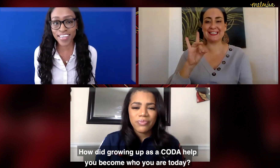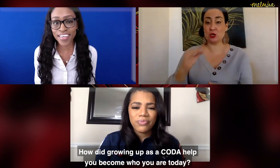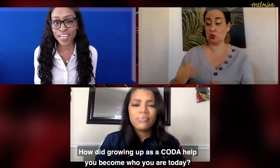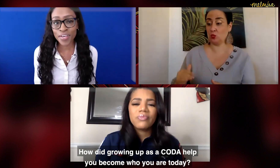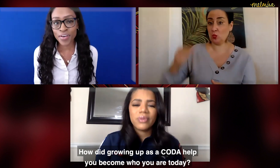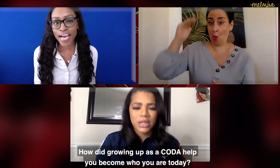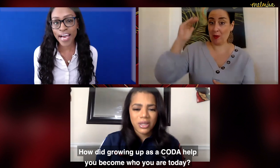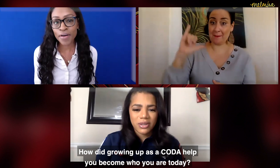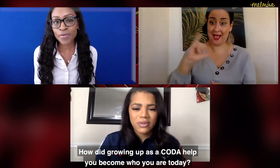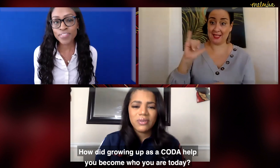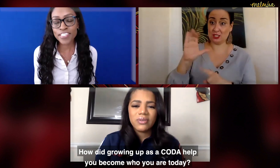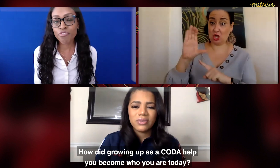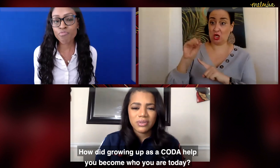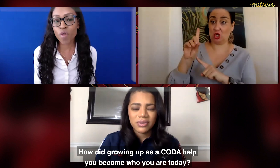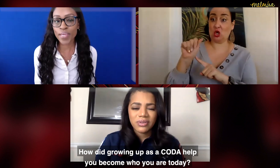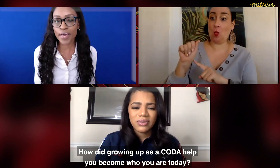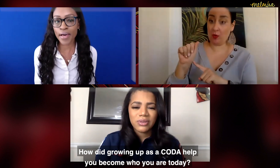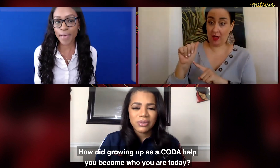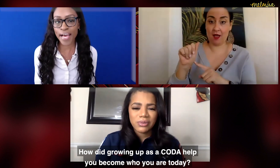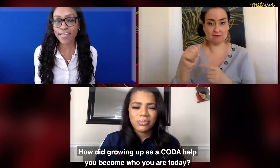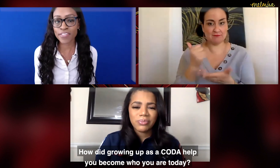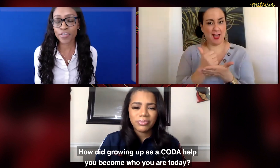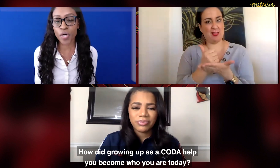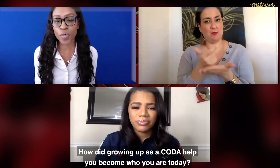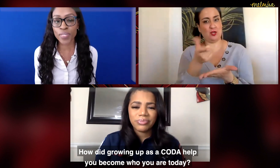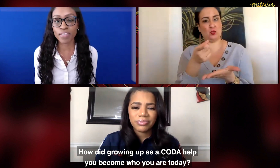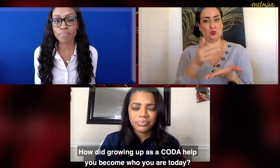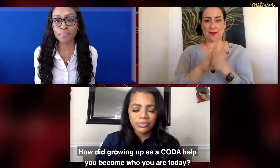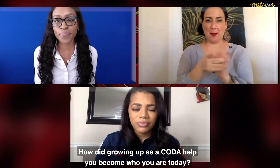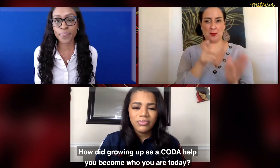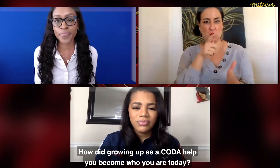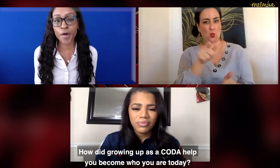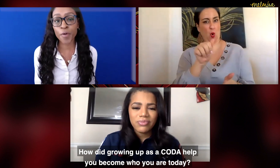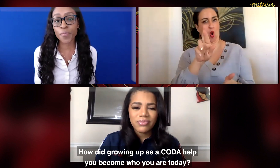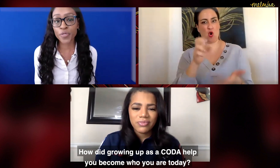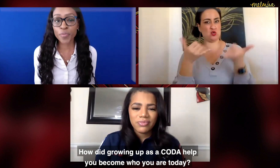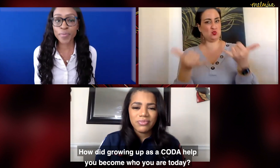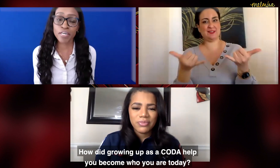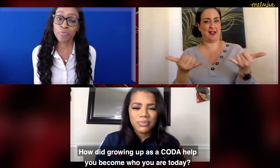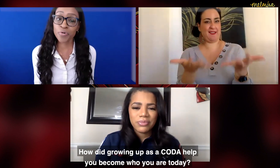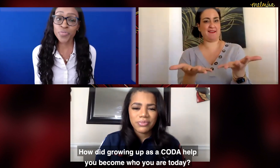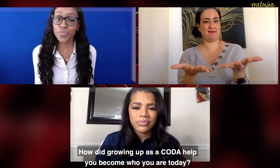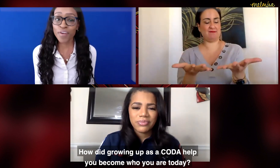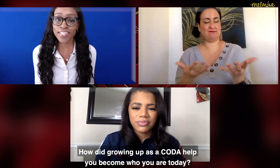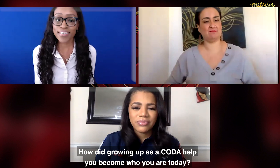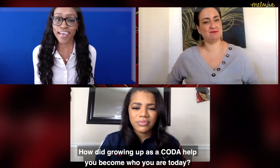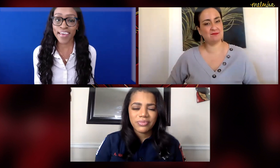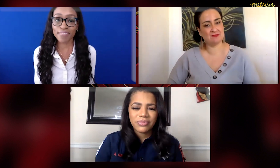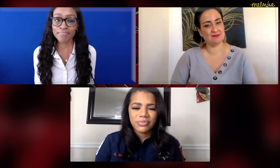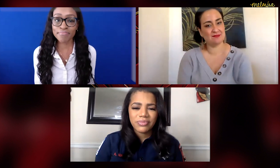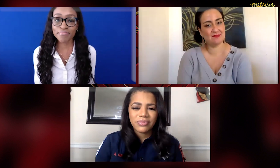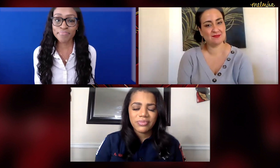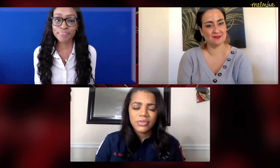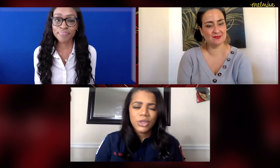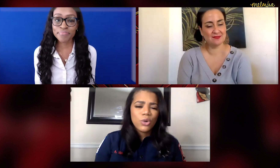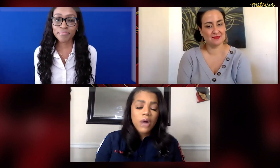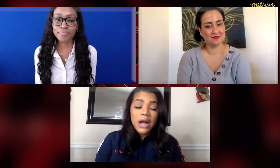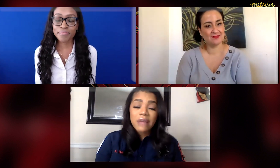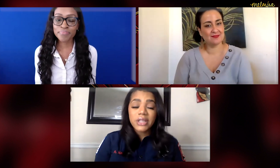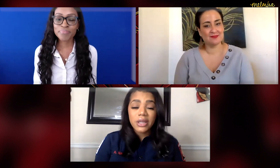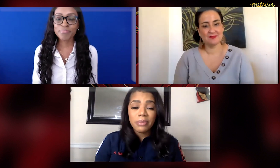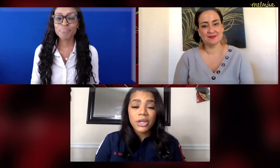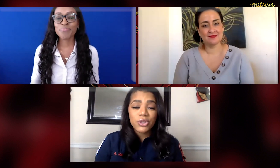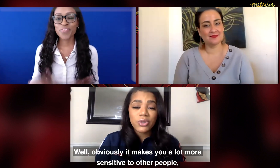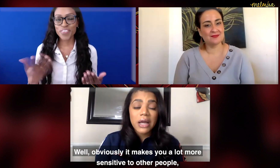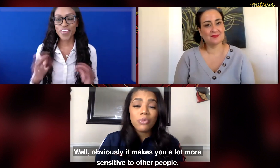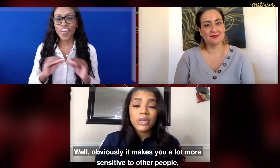identity. Mhm. How did growing up as a Coda help you become who you are today? Well,